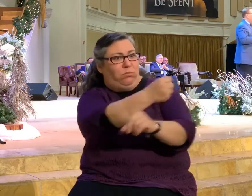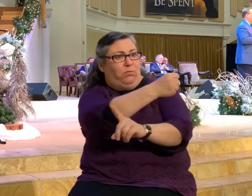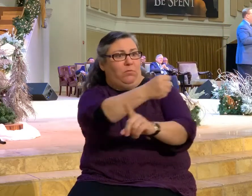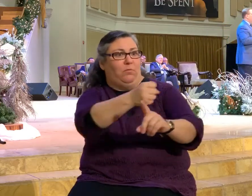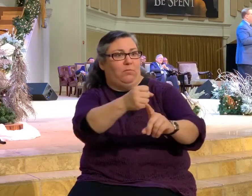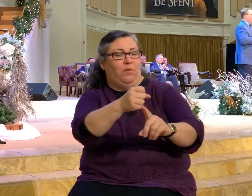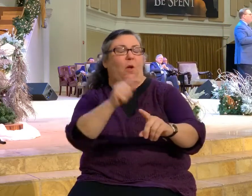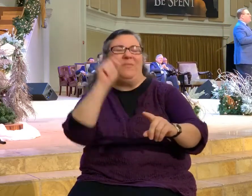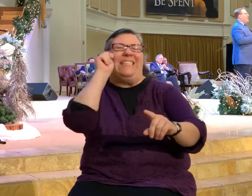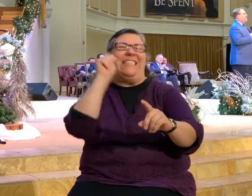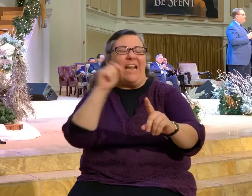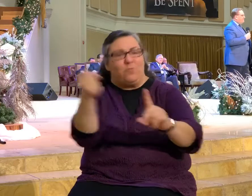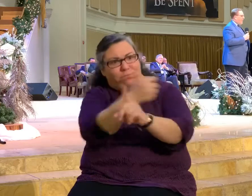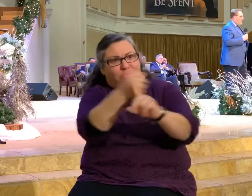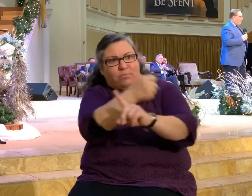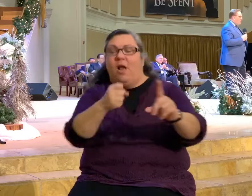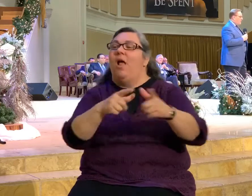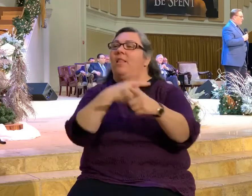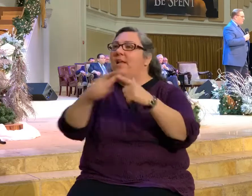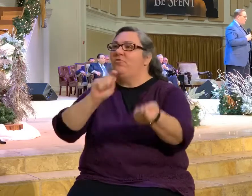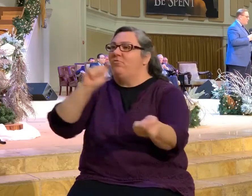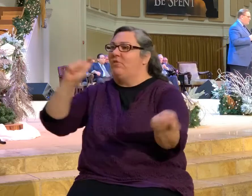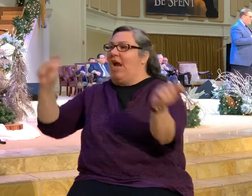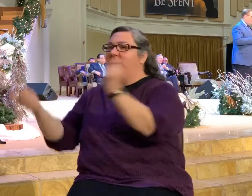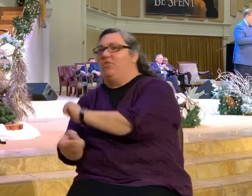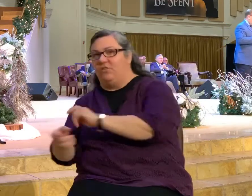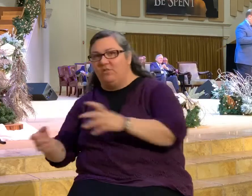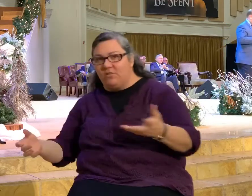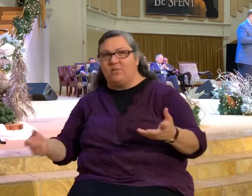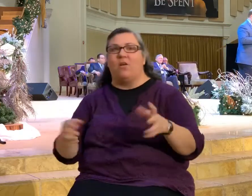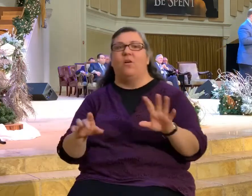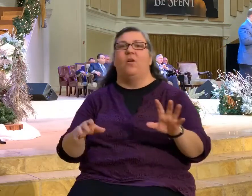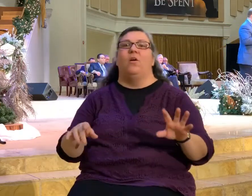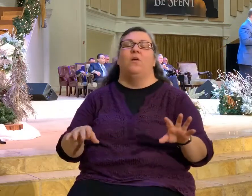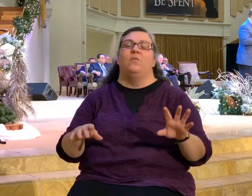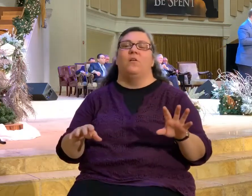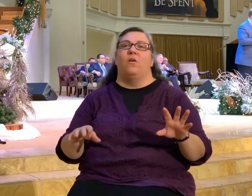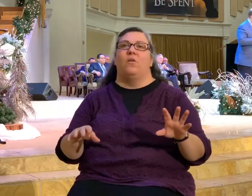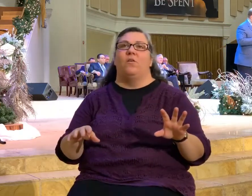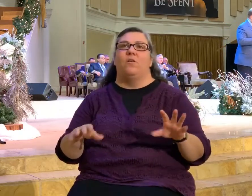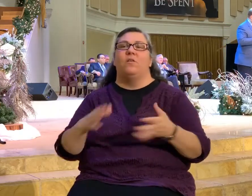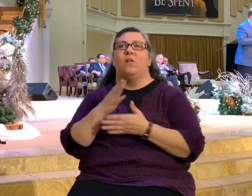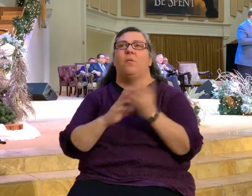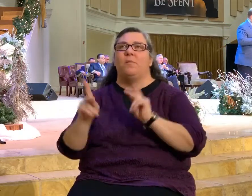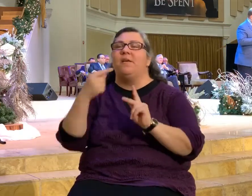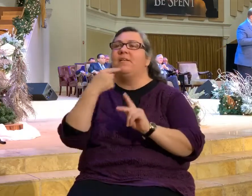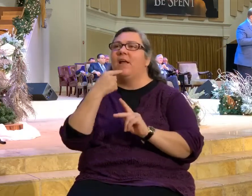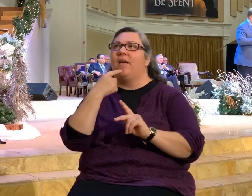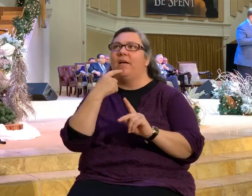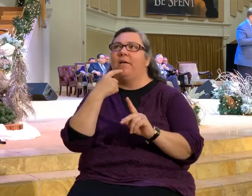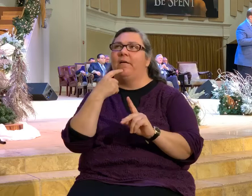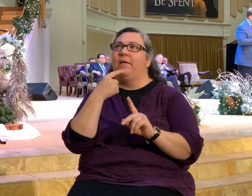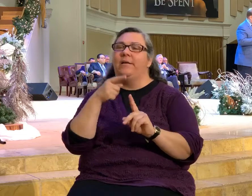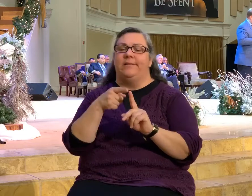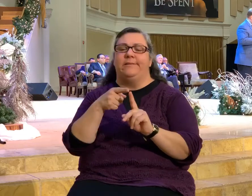unchecked. Just remember the mighty fire that hit, and some say he started, who